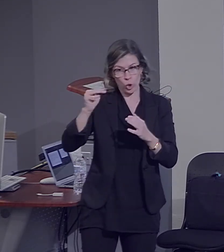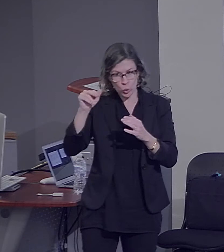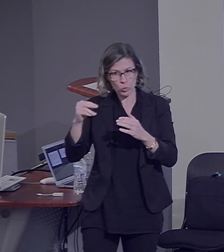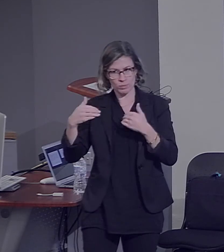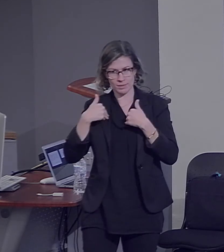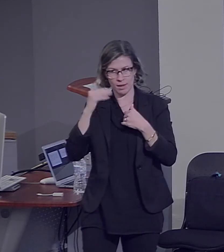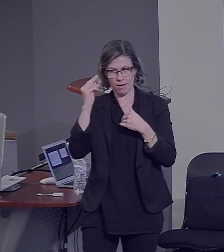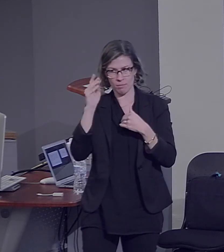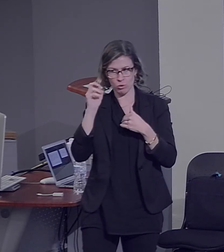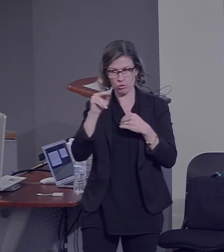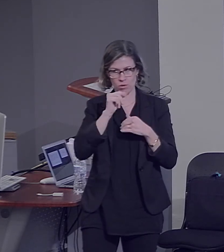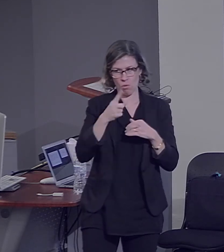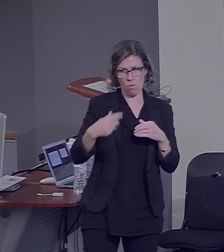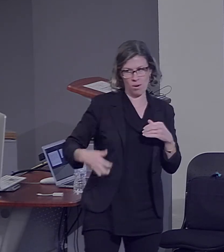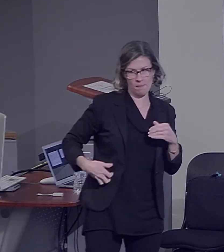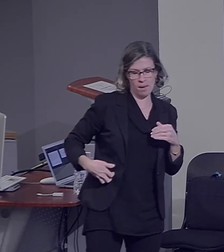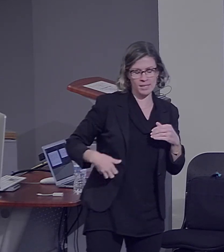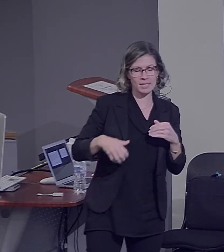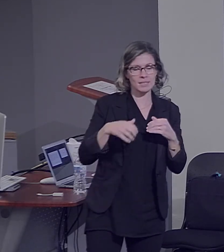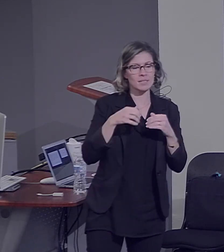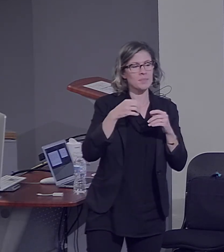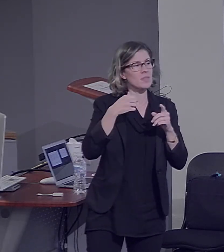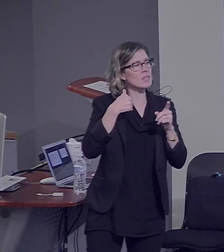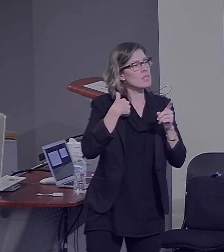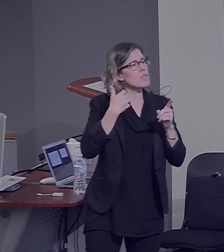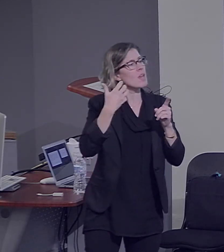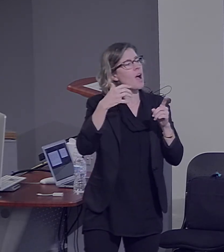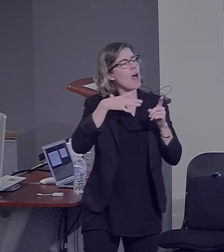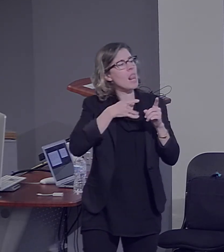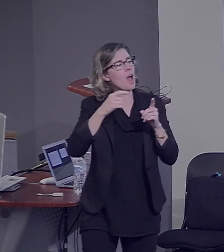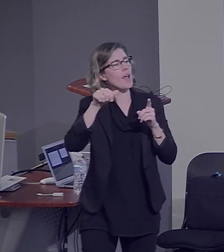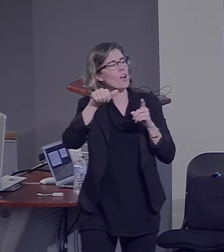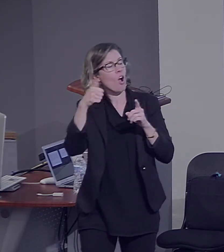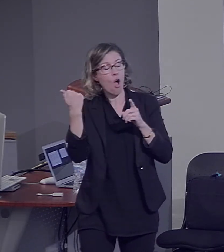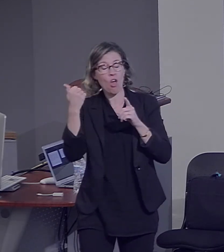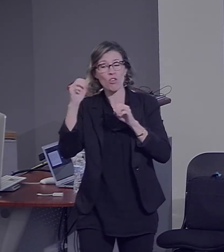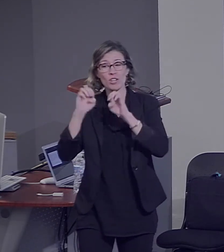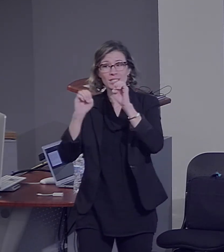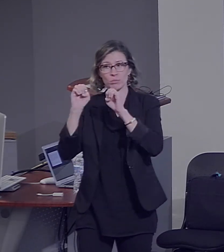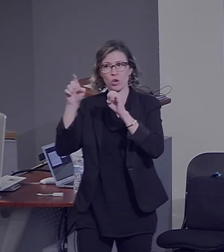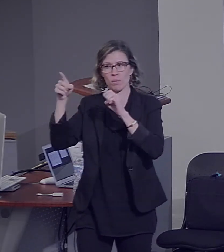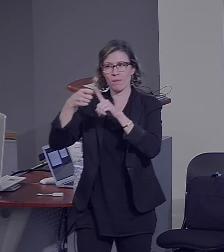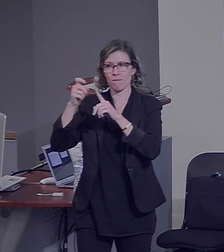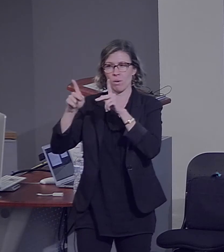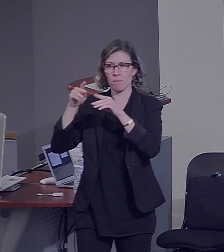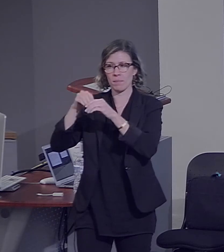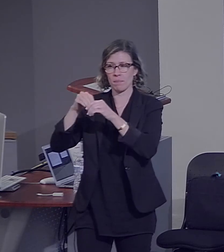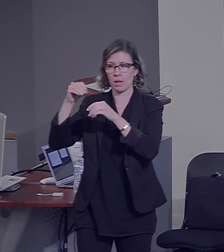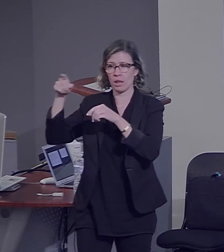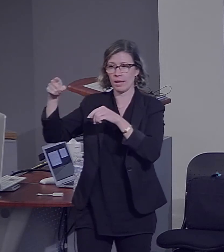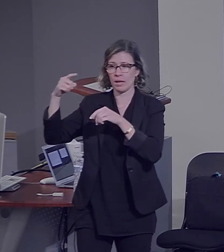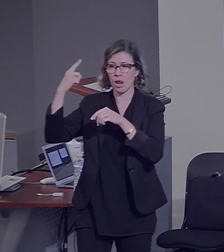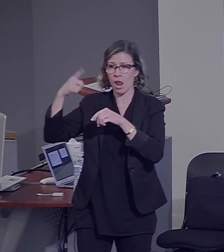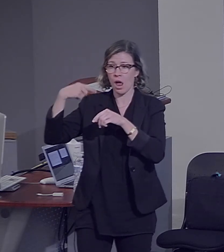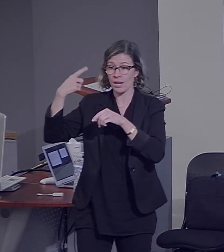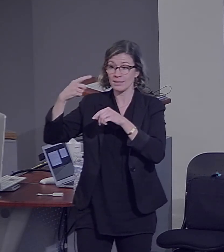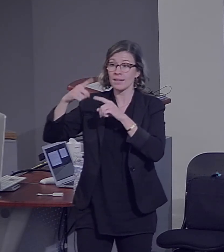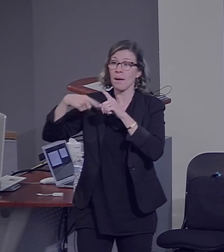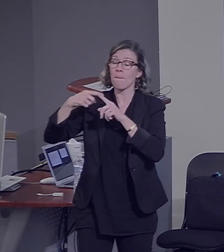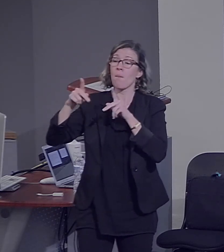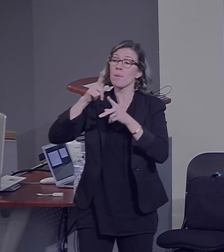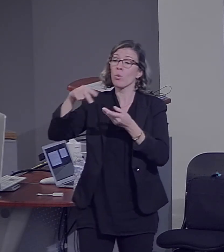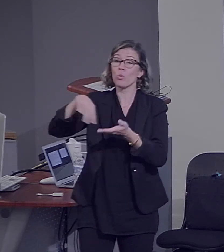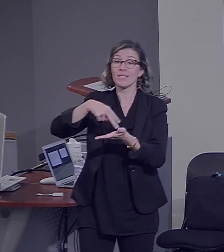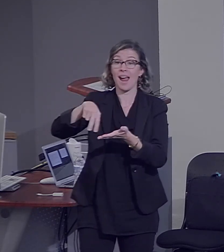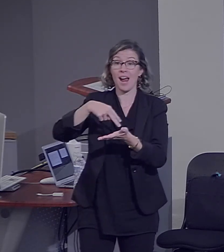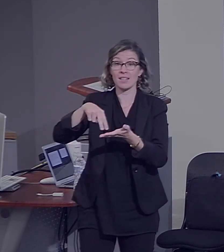But another experiment which I like to quote is done in London about the people who dance. The classical ballet